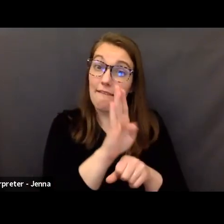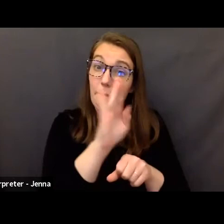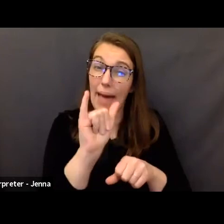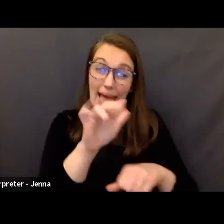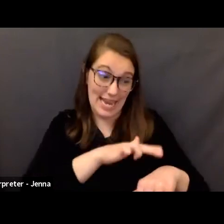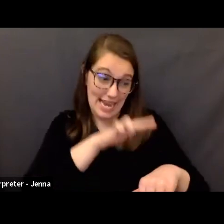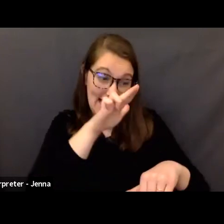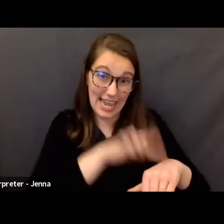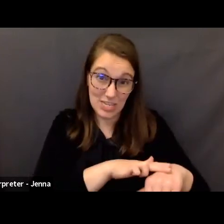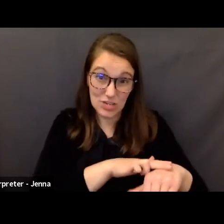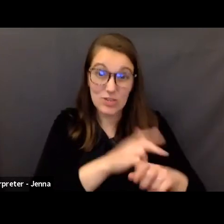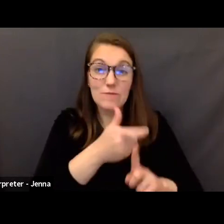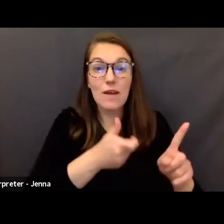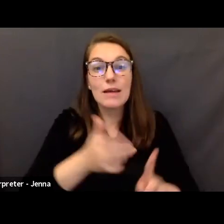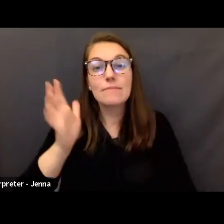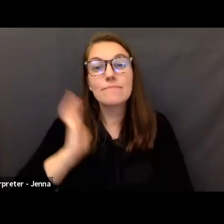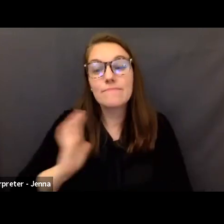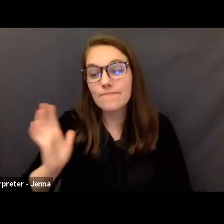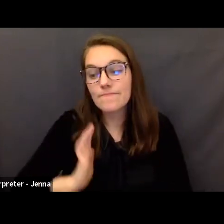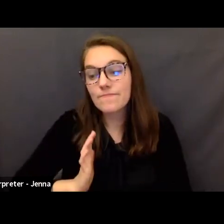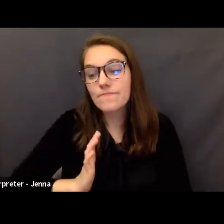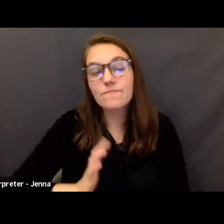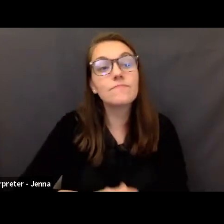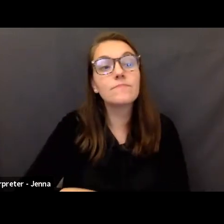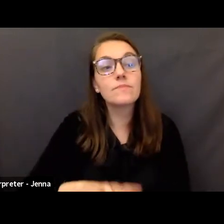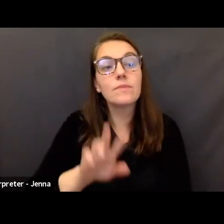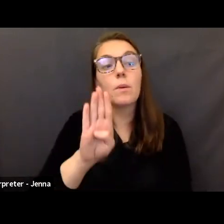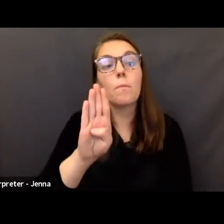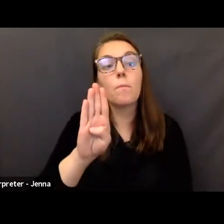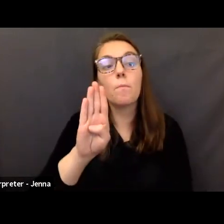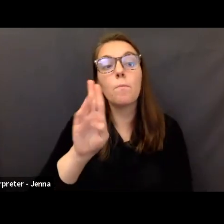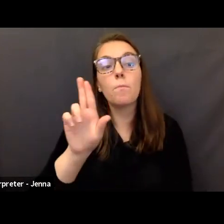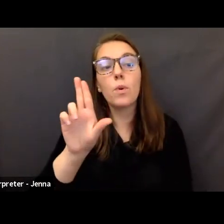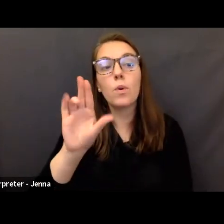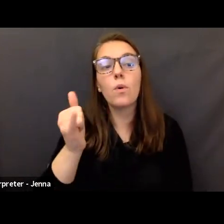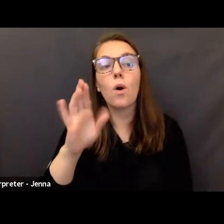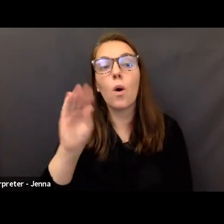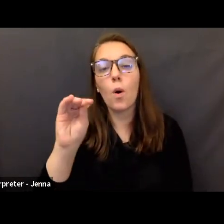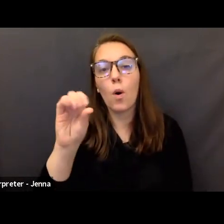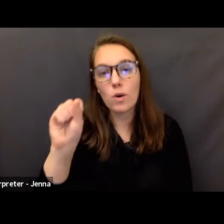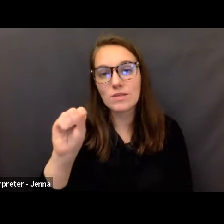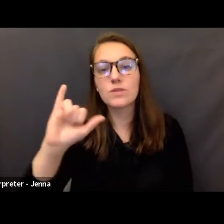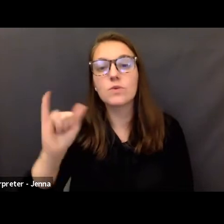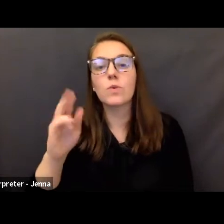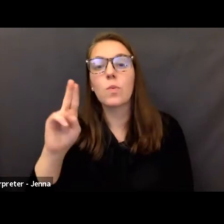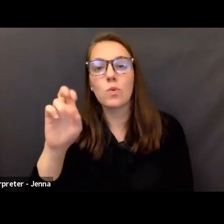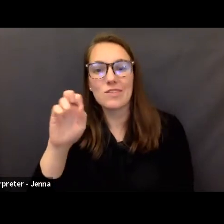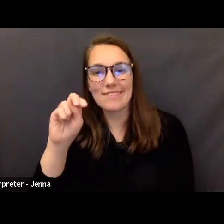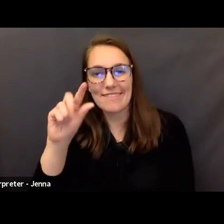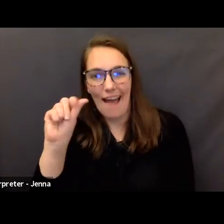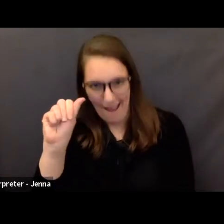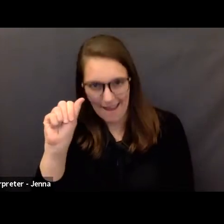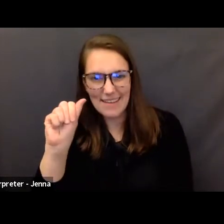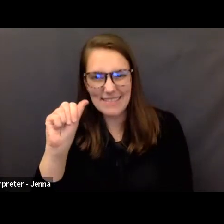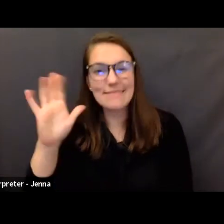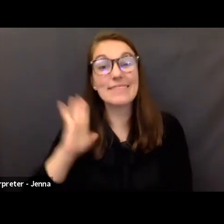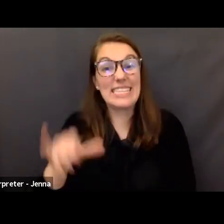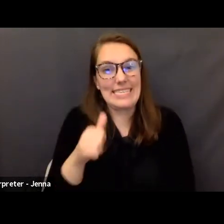the Burgos Junta in 1512. So there's a solid historical consensus that John